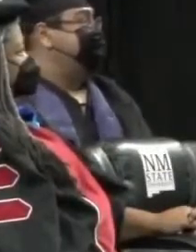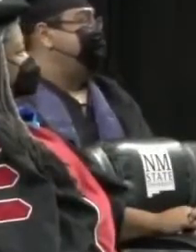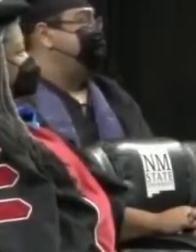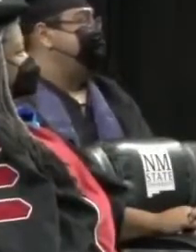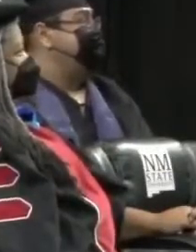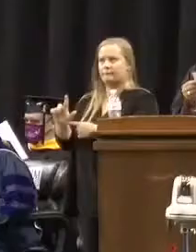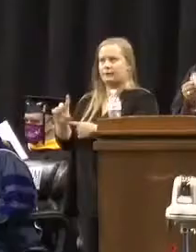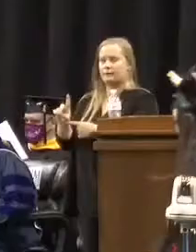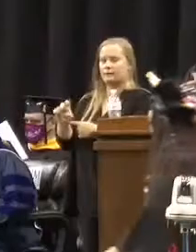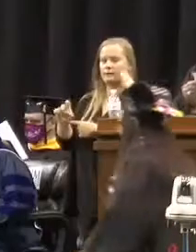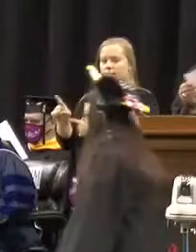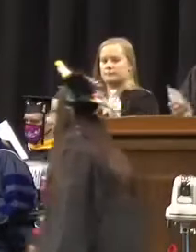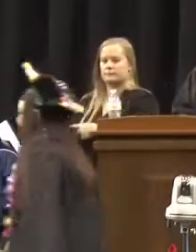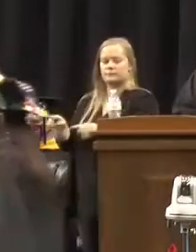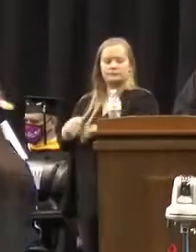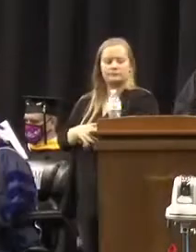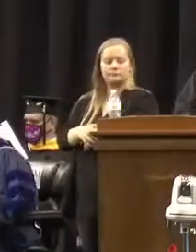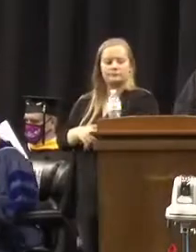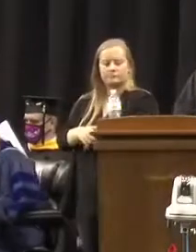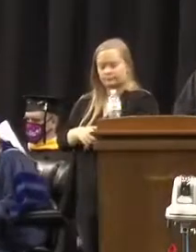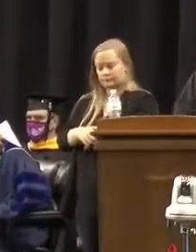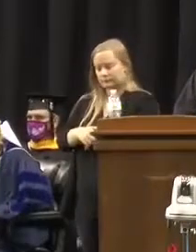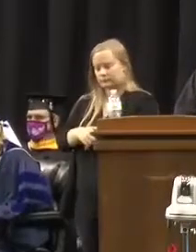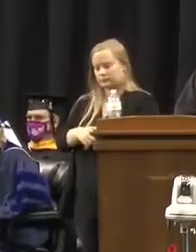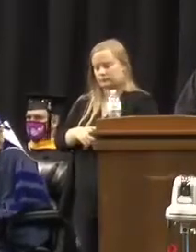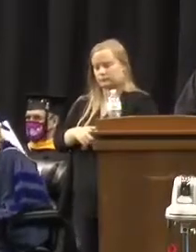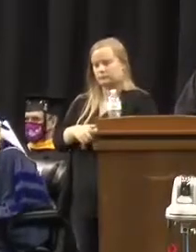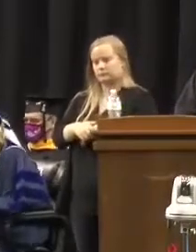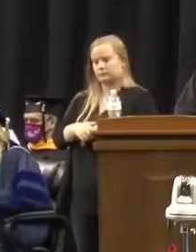Victoria Lynn Valdez.